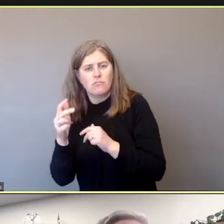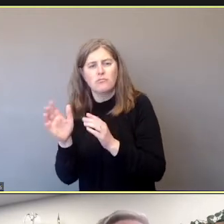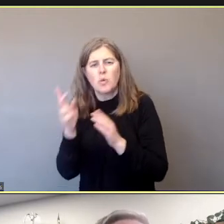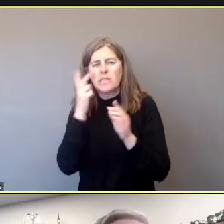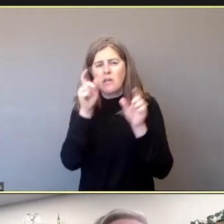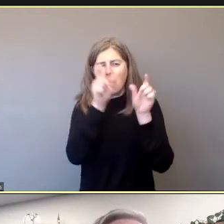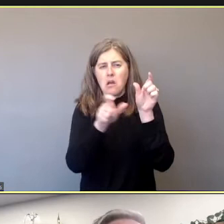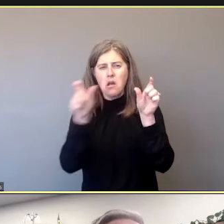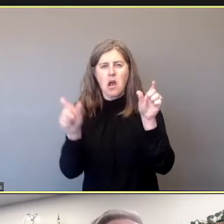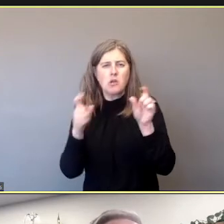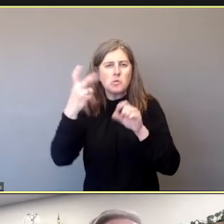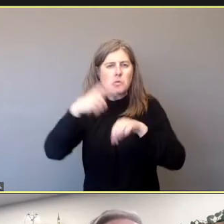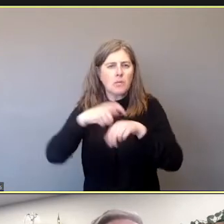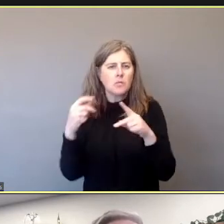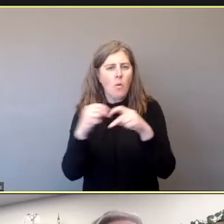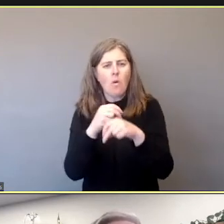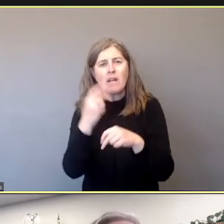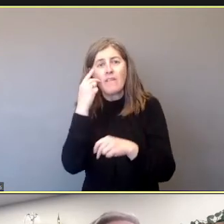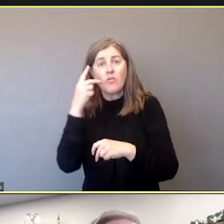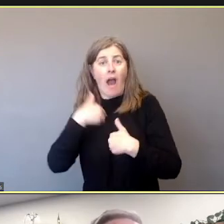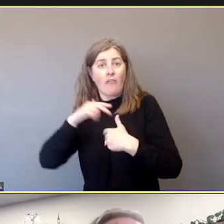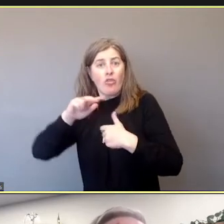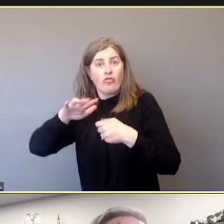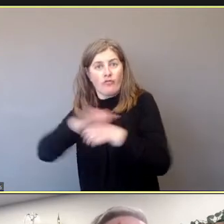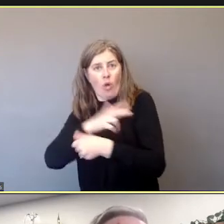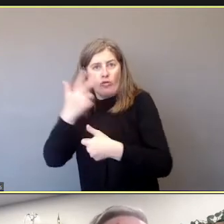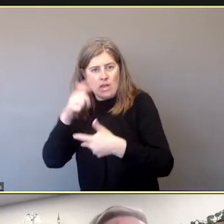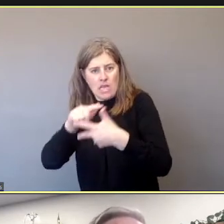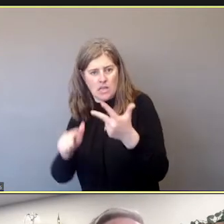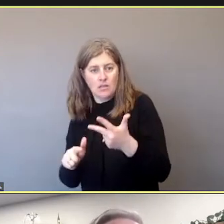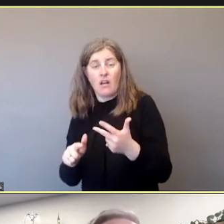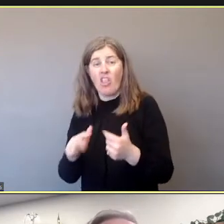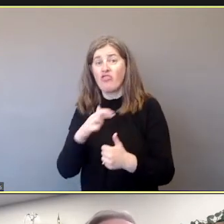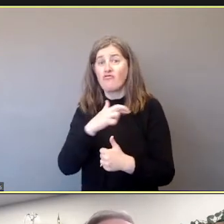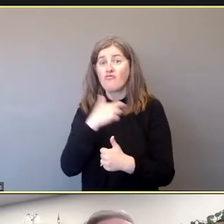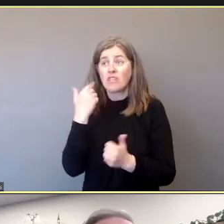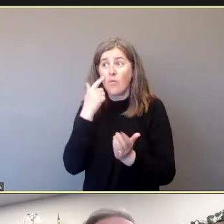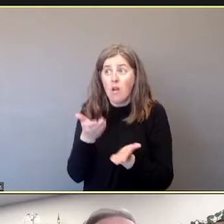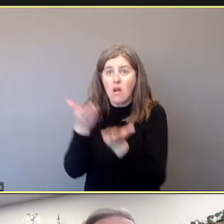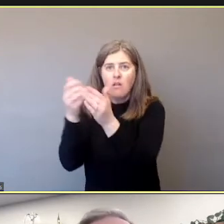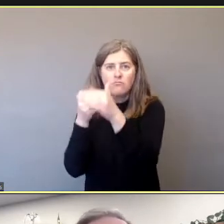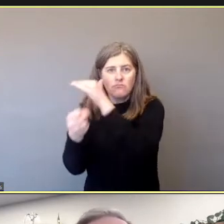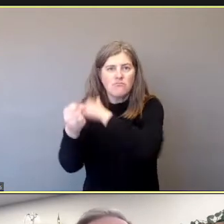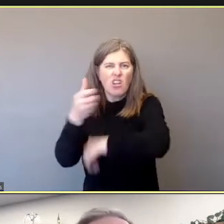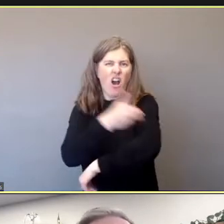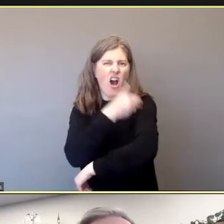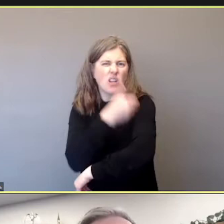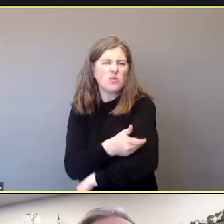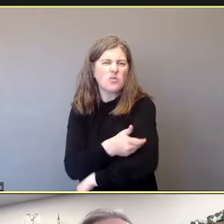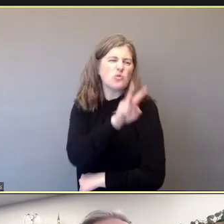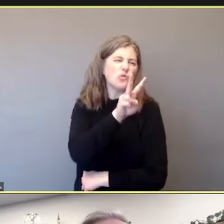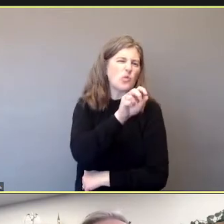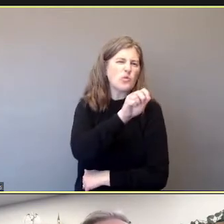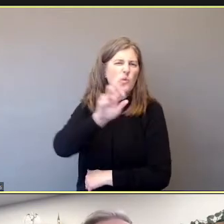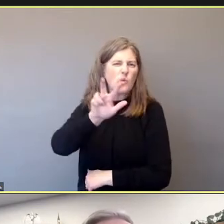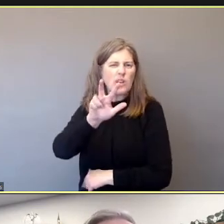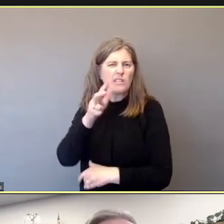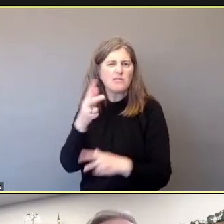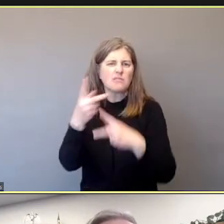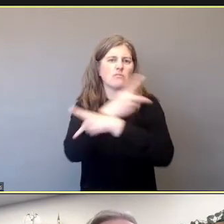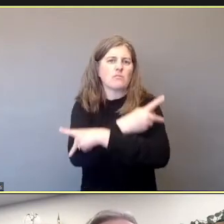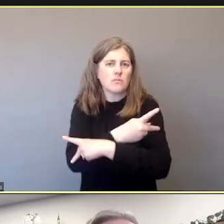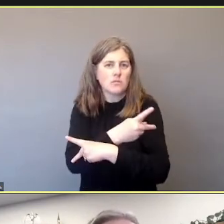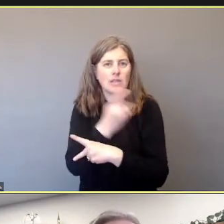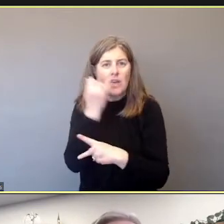it's 2 times higher if you have a booster. And then the risk of hospitalization and death, 2 to 3 times higher without